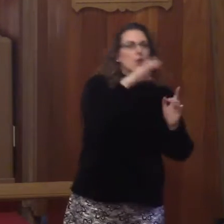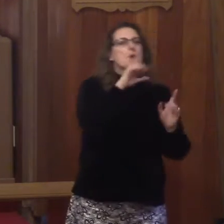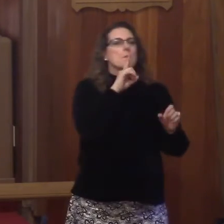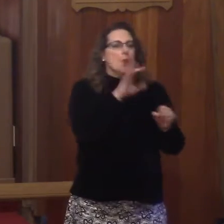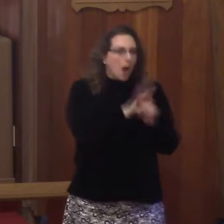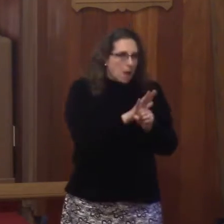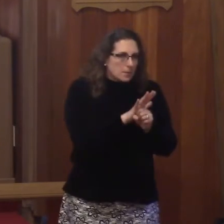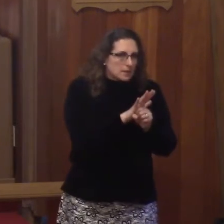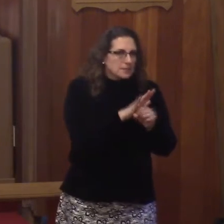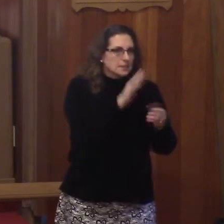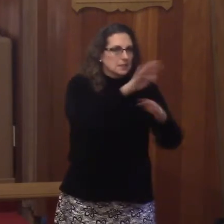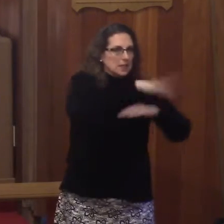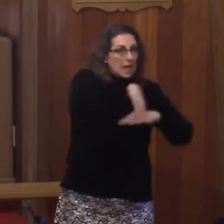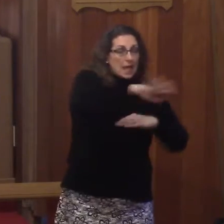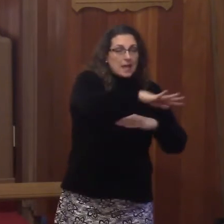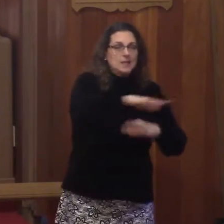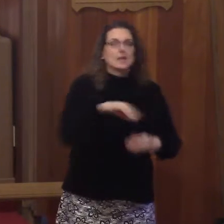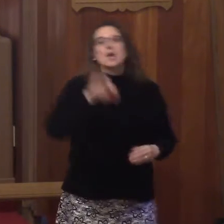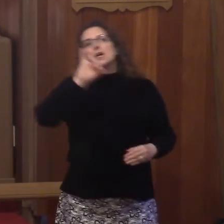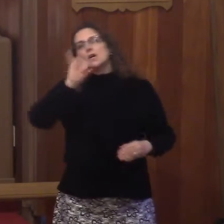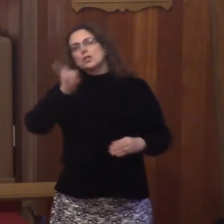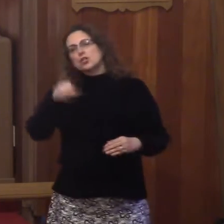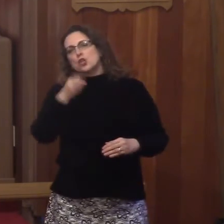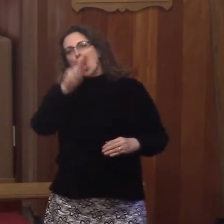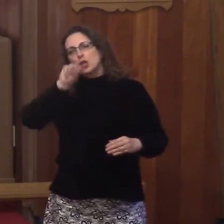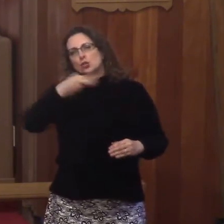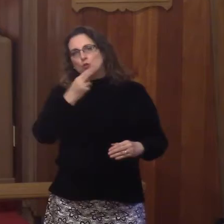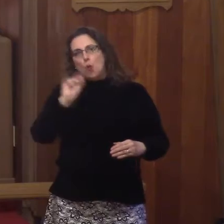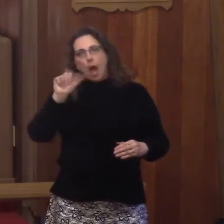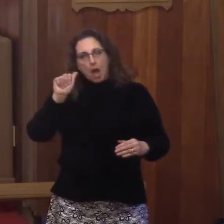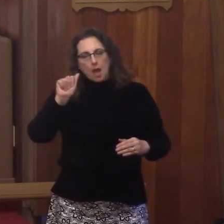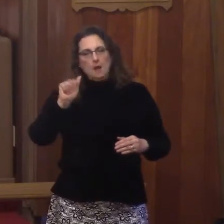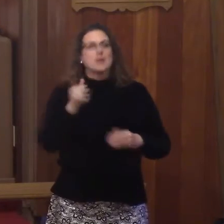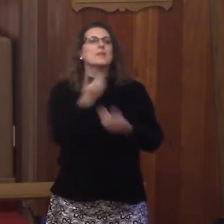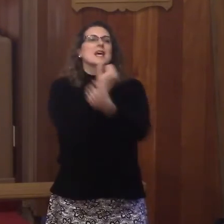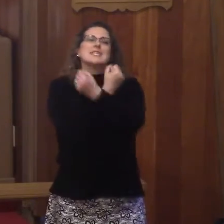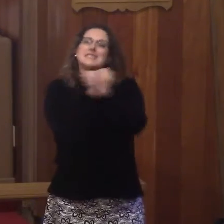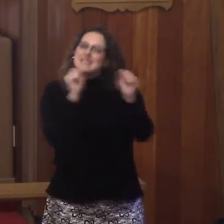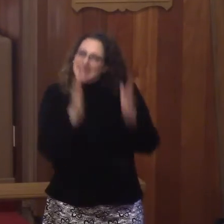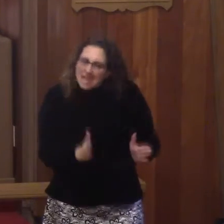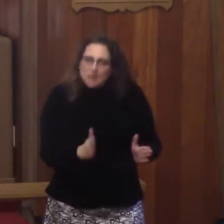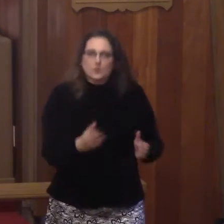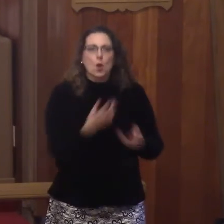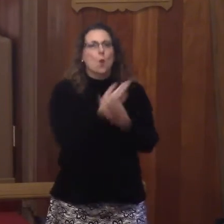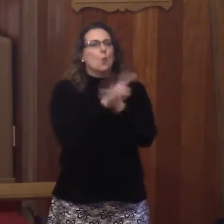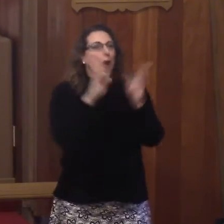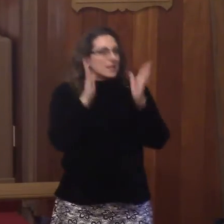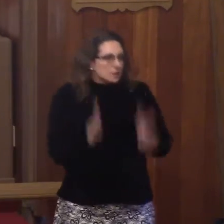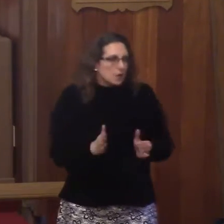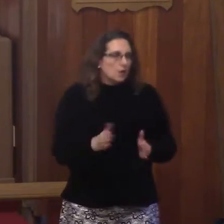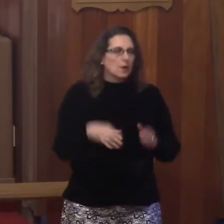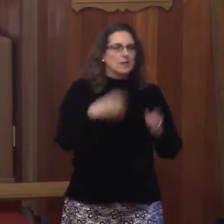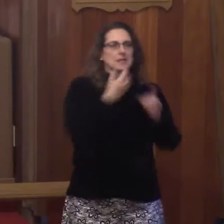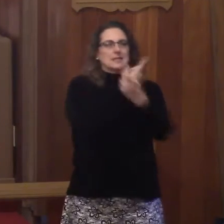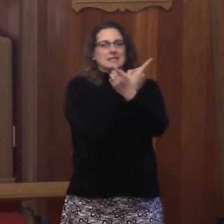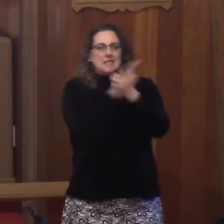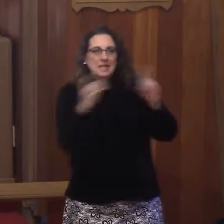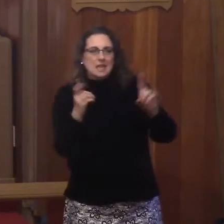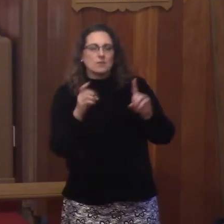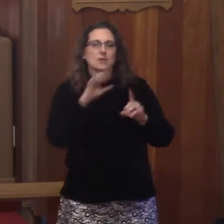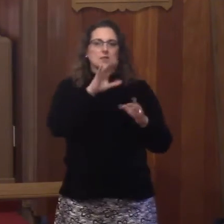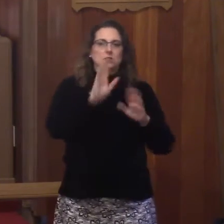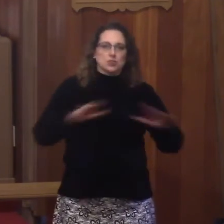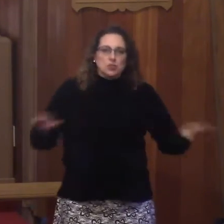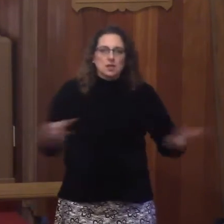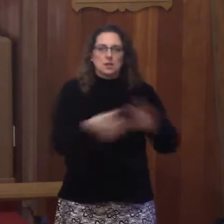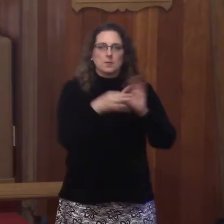the deliverer, the savior, the rescuer, delivers the children of Israel from their captivity